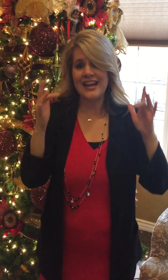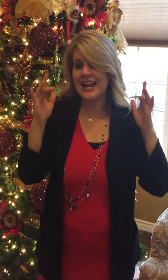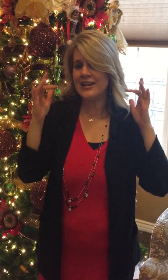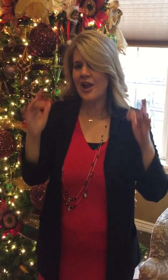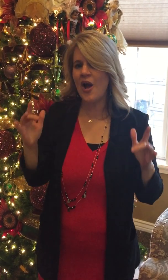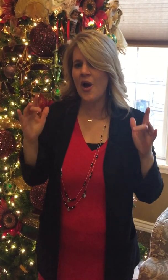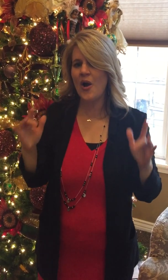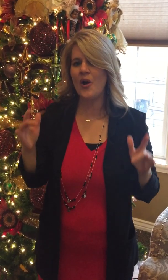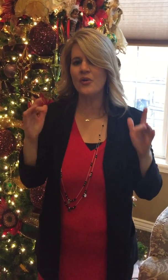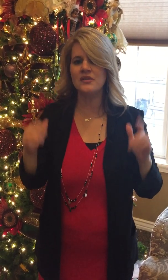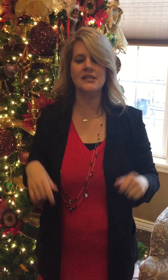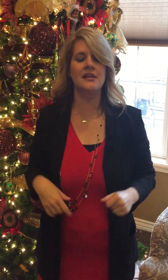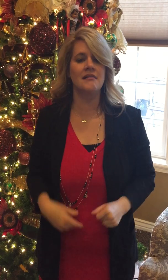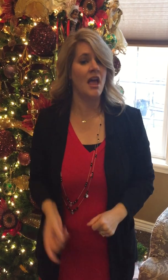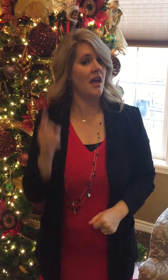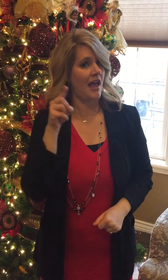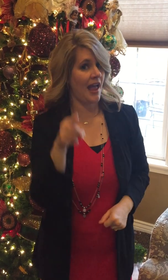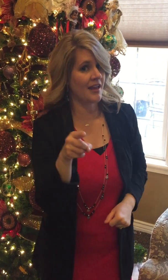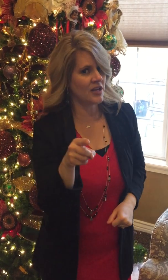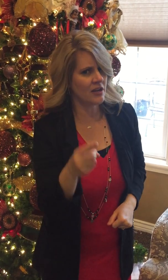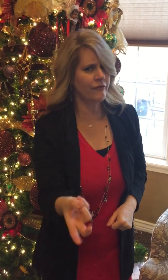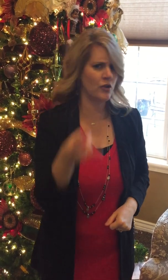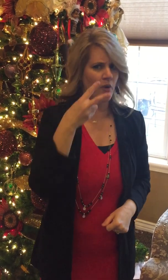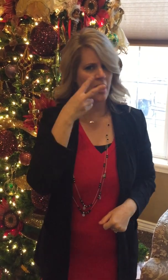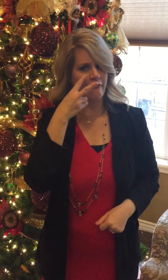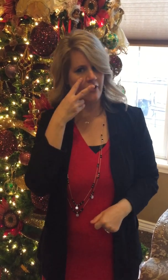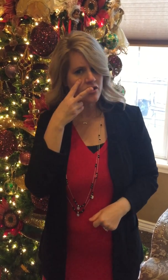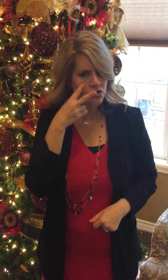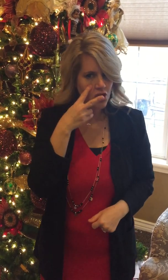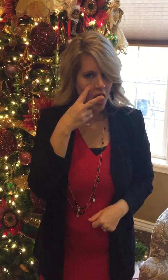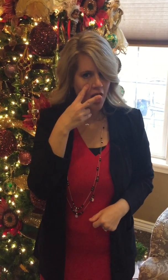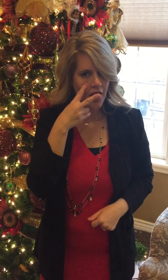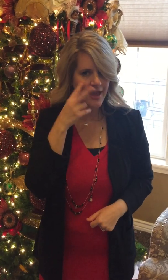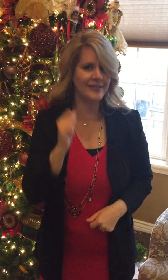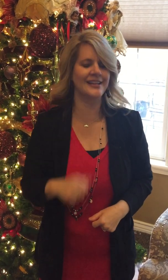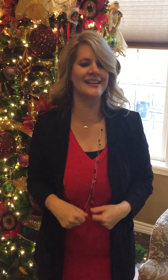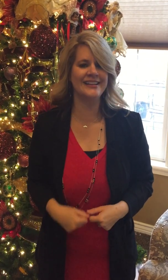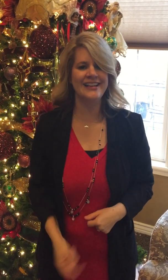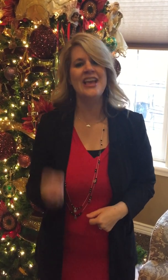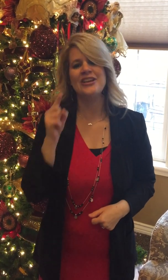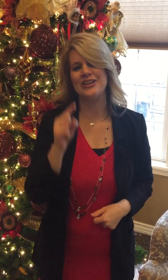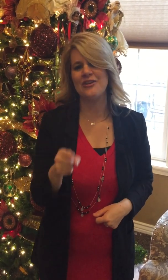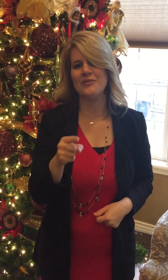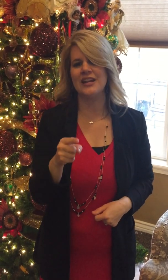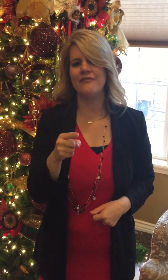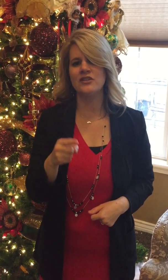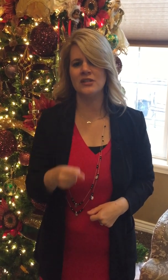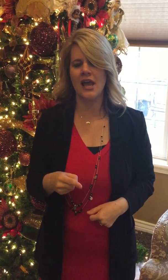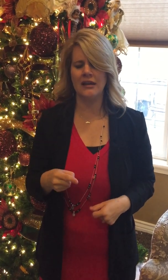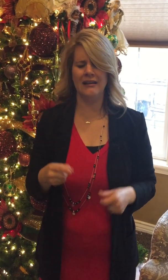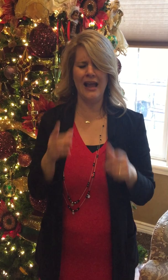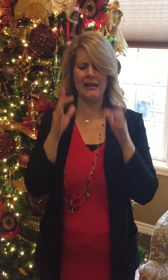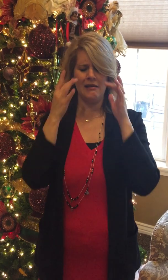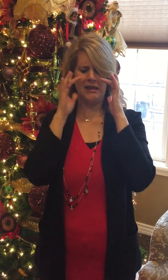shiny nose, and if you ever saw it, you would even say, "Ha,